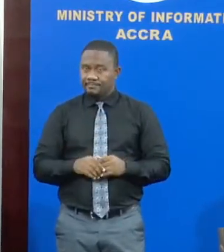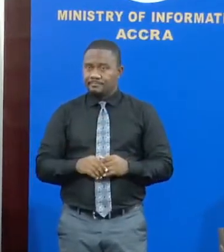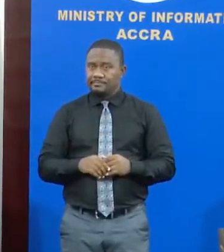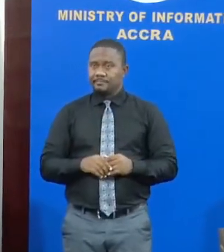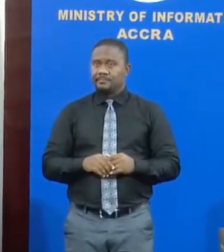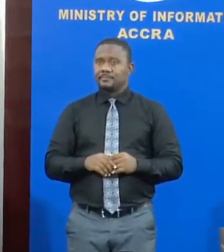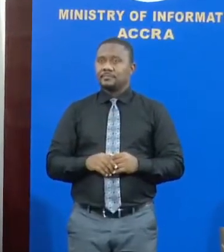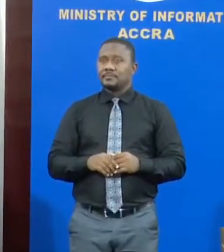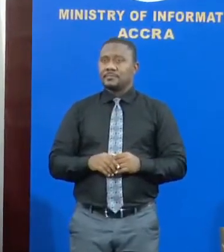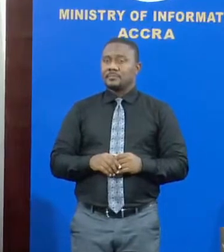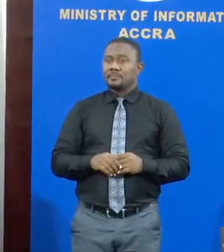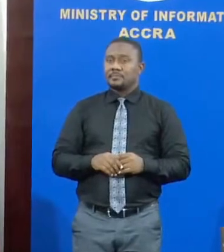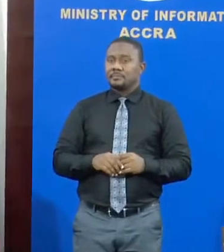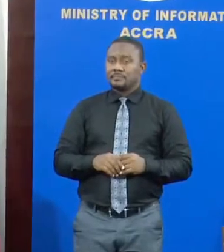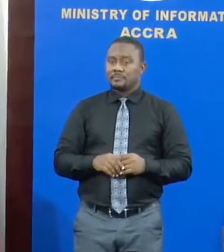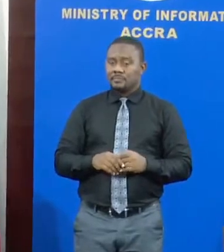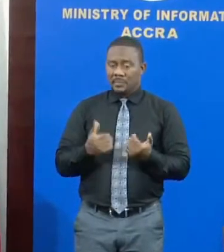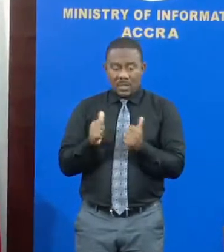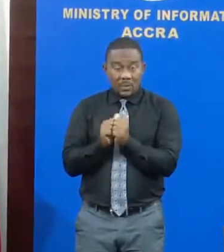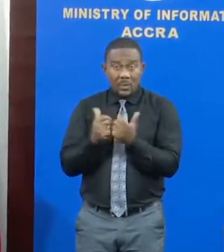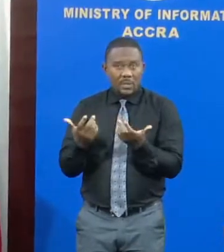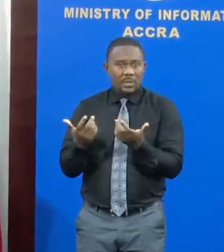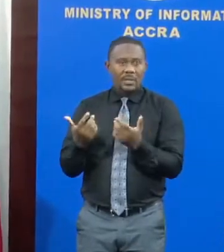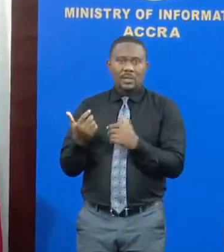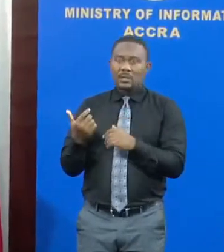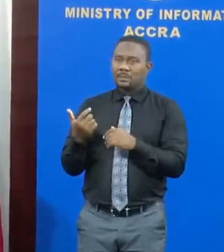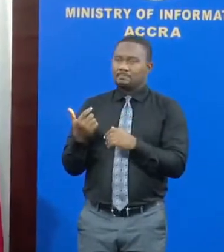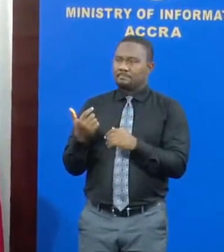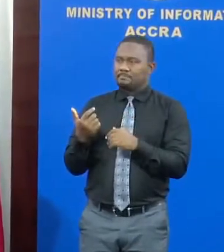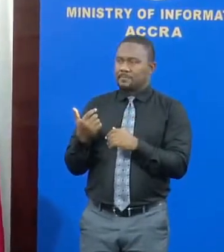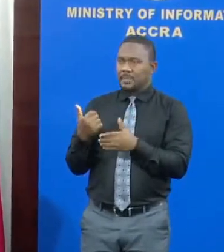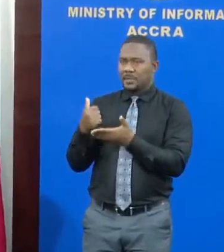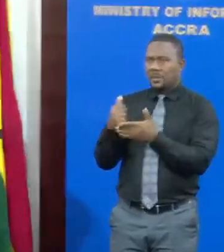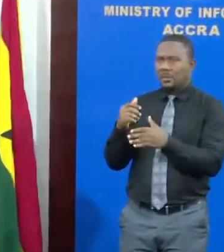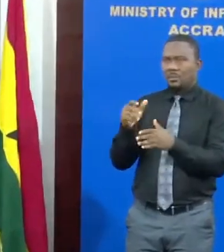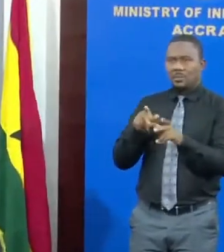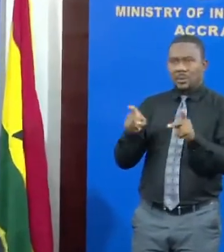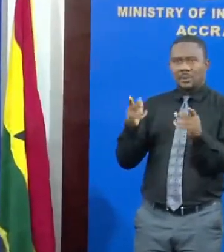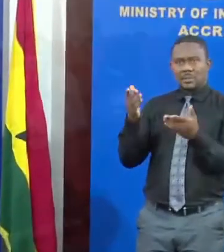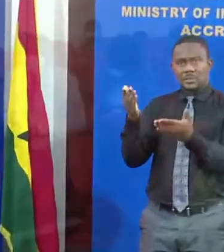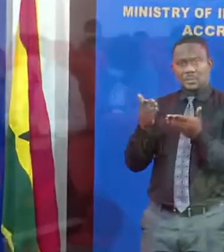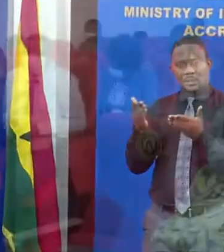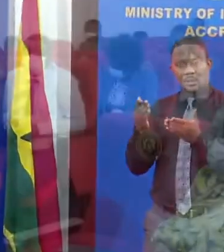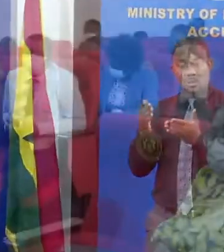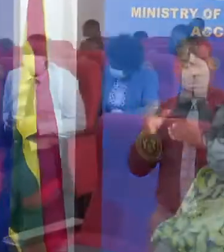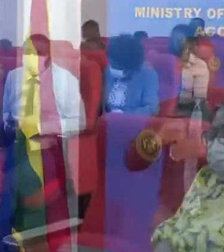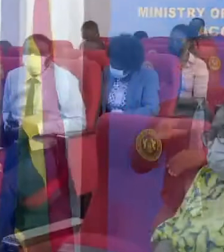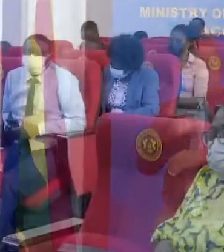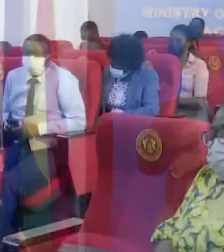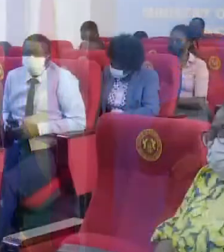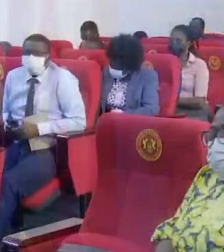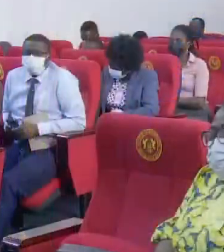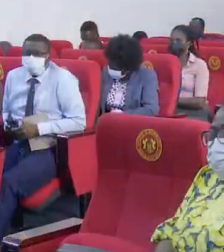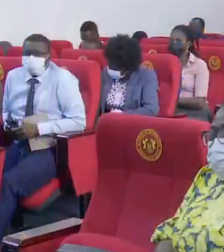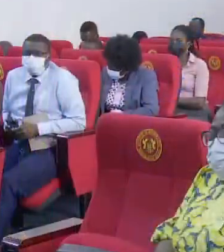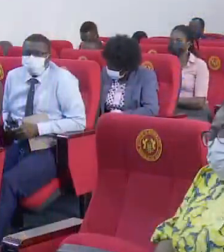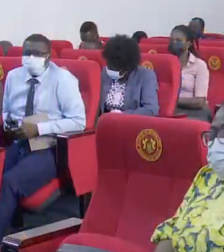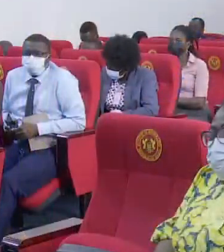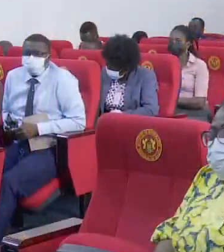handled with the assistance of the Public Services Commission and the Office of the Head of Civil